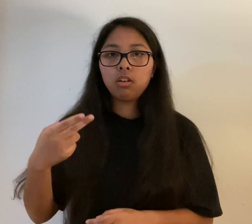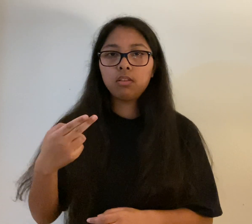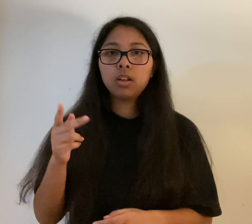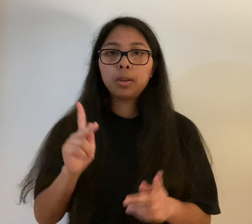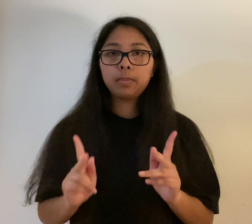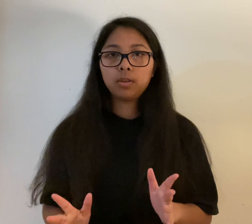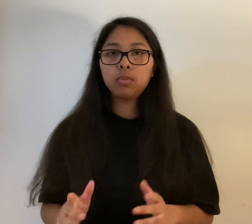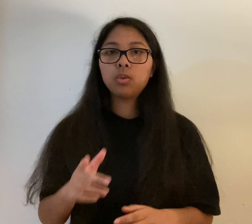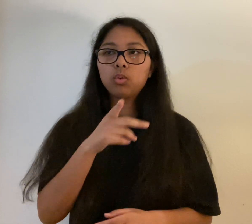speech reading.